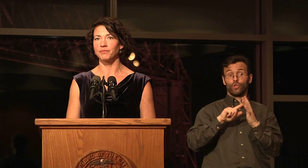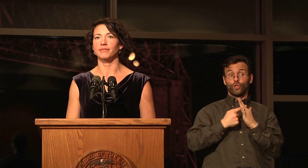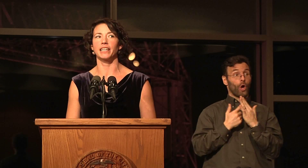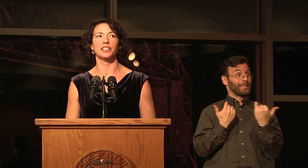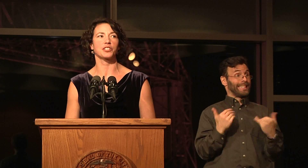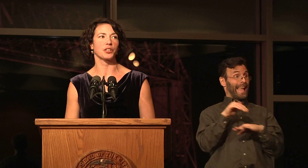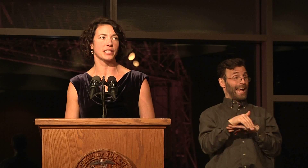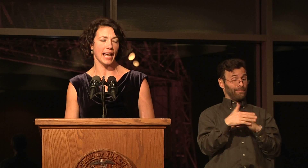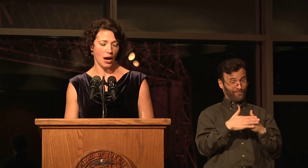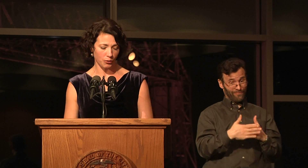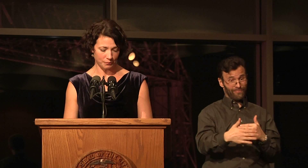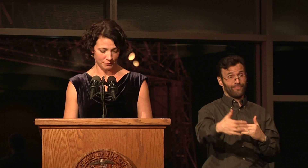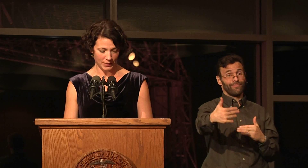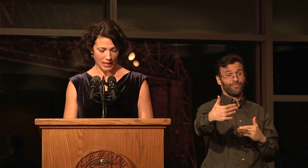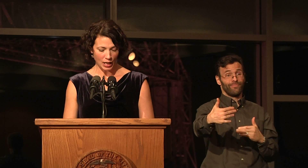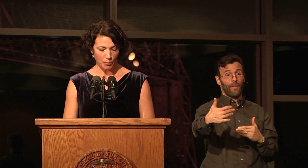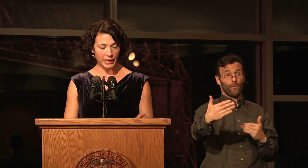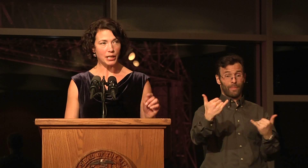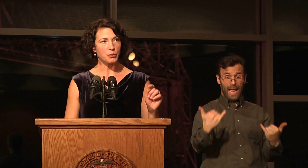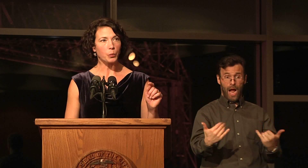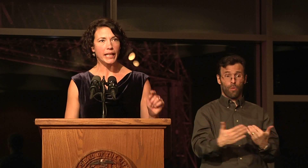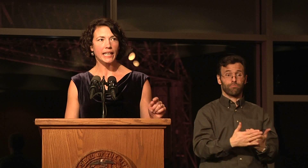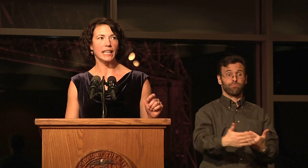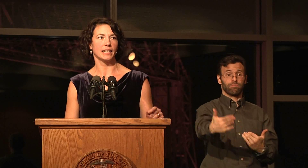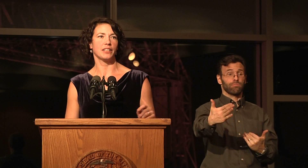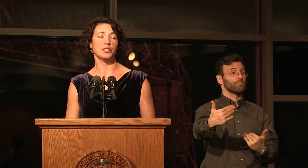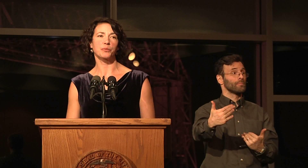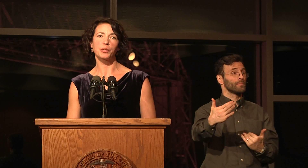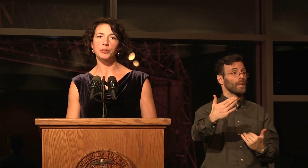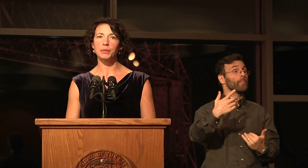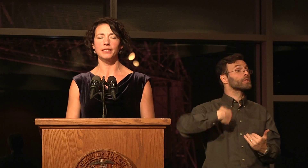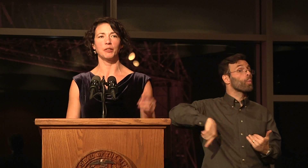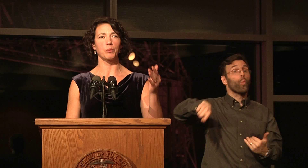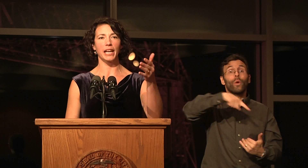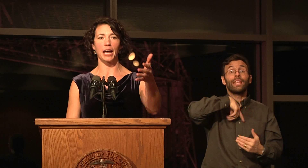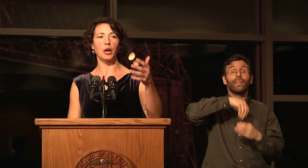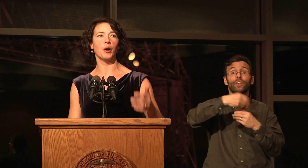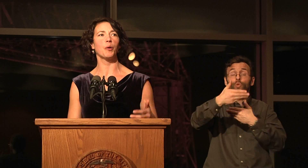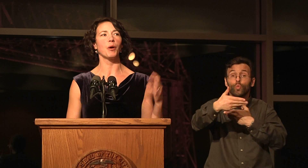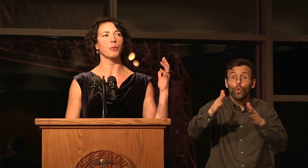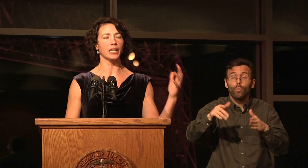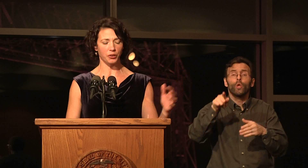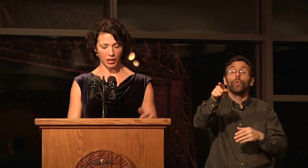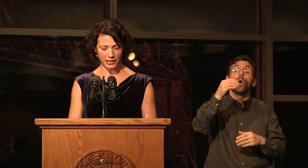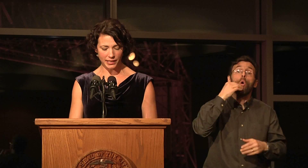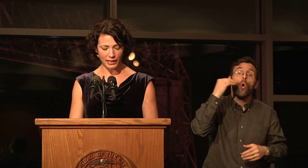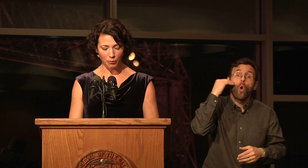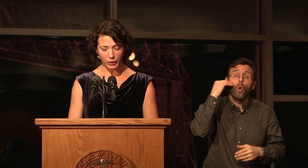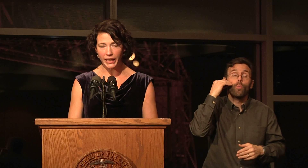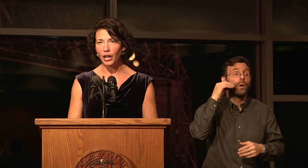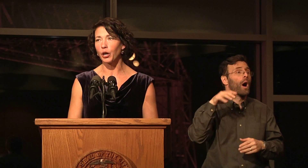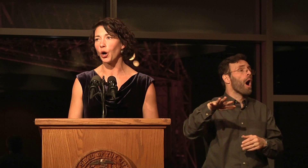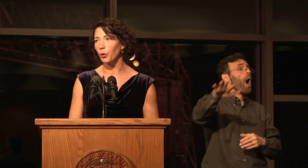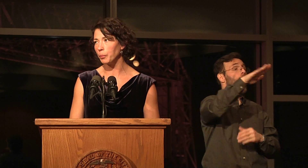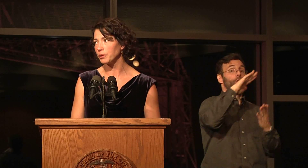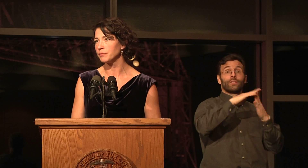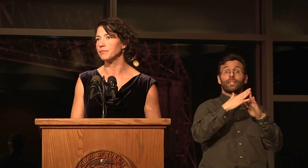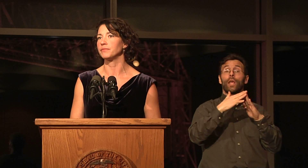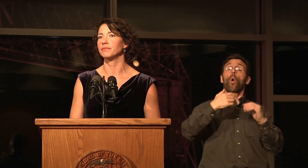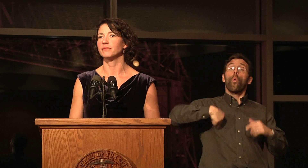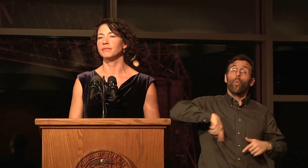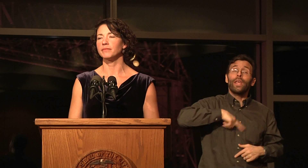tonight, and it starts now. Because we in this room, we at home, we across the city, we are